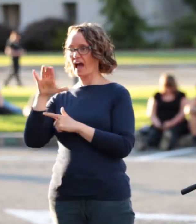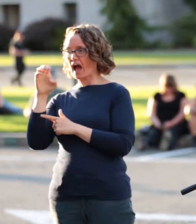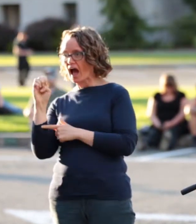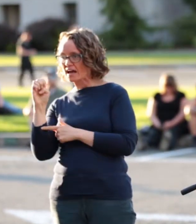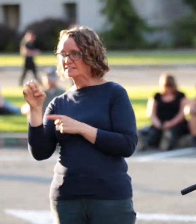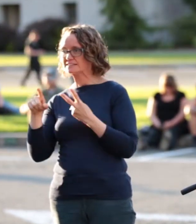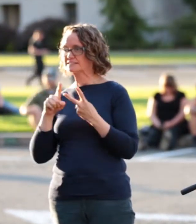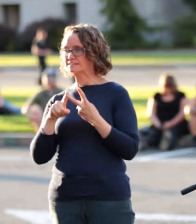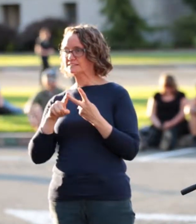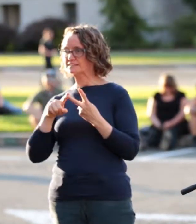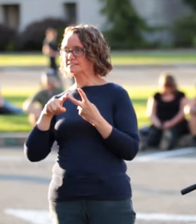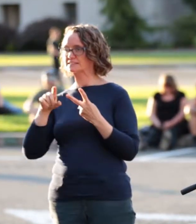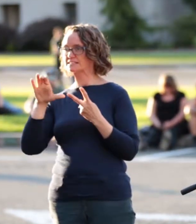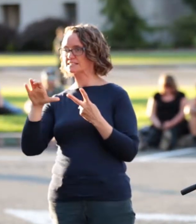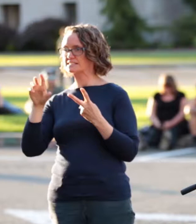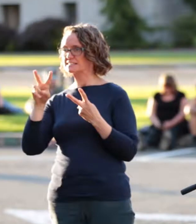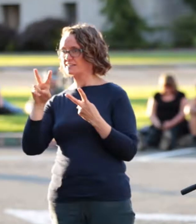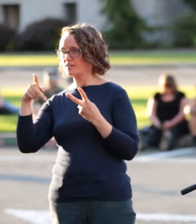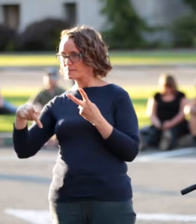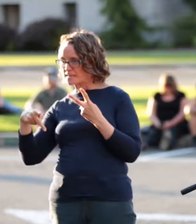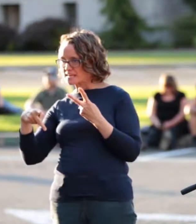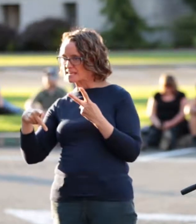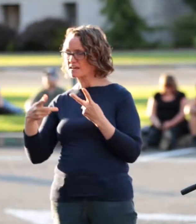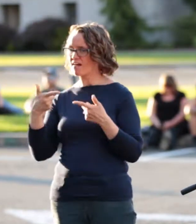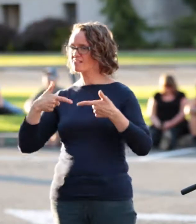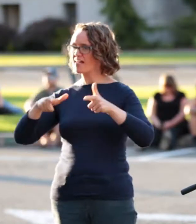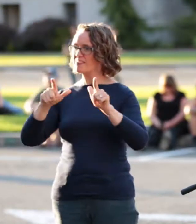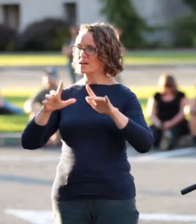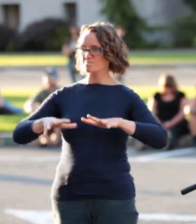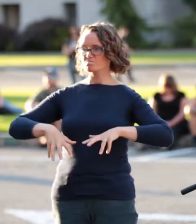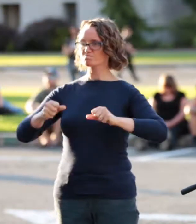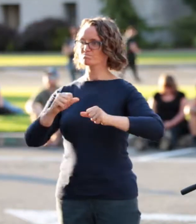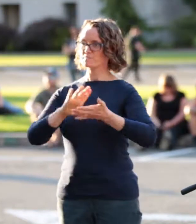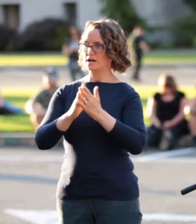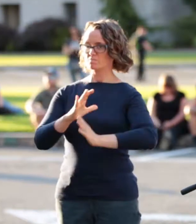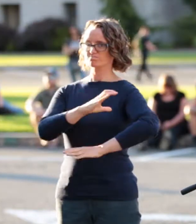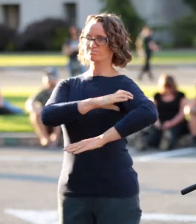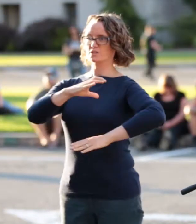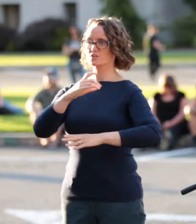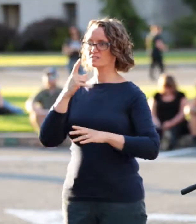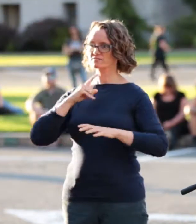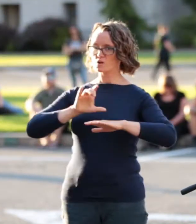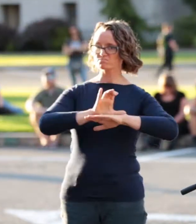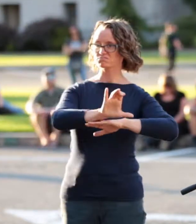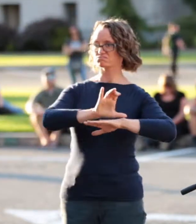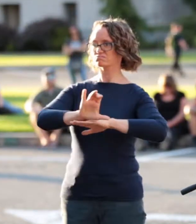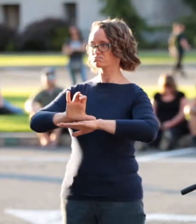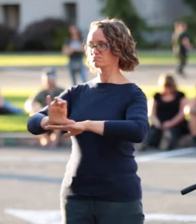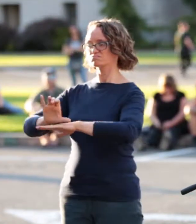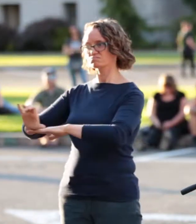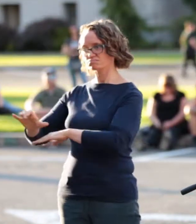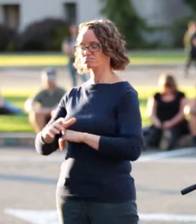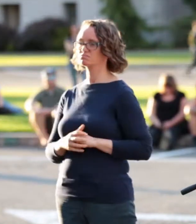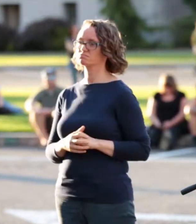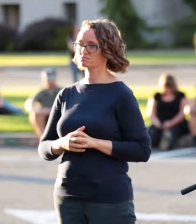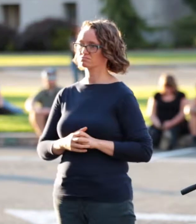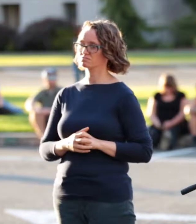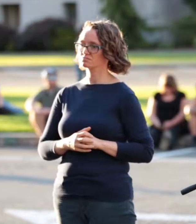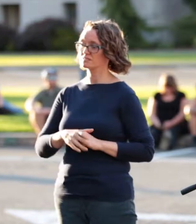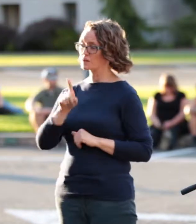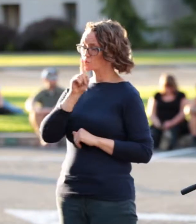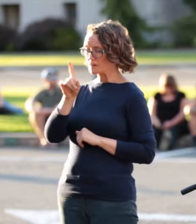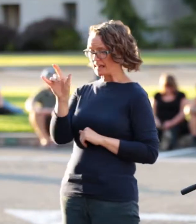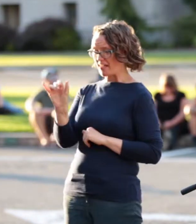immigrant communities. The atrocious family separation policy is only one piece of a much larger enforcement